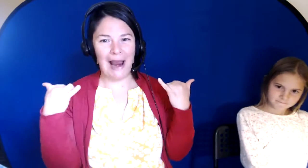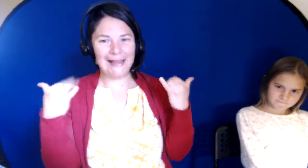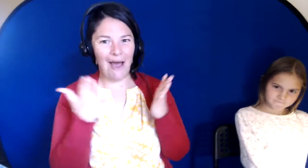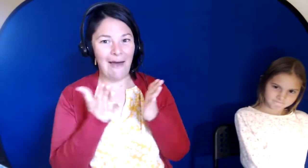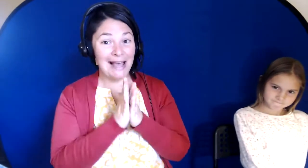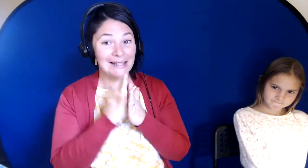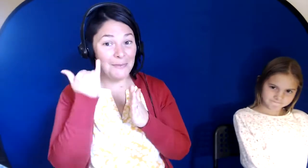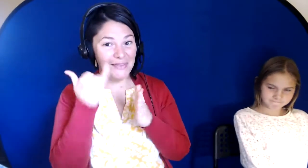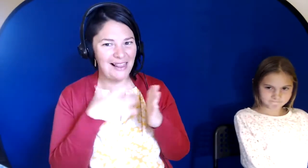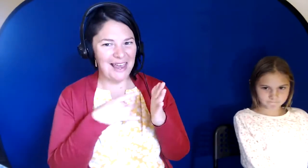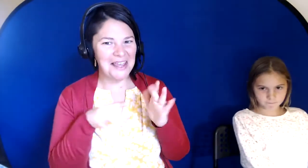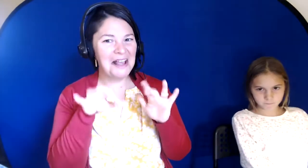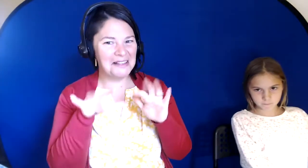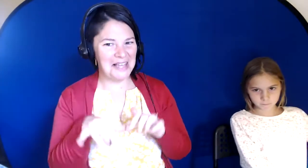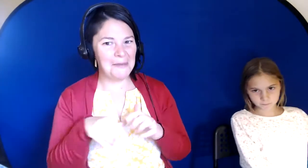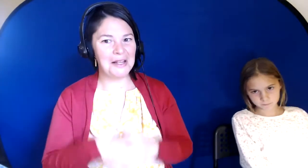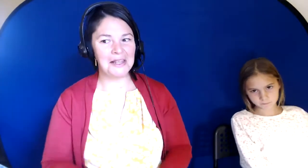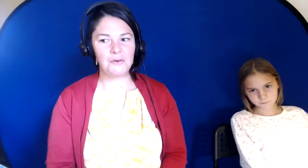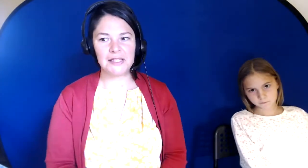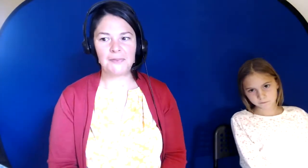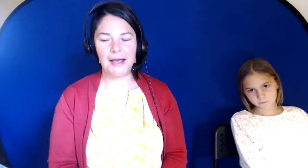now. Ask them if they like it and type it in the response.